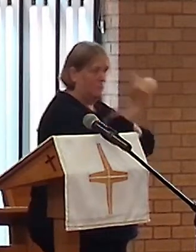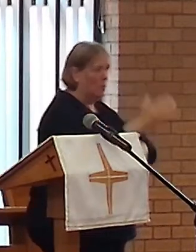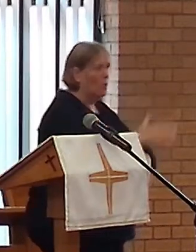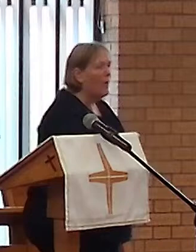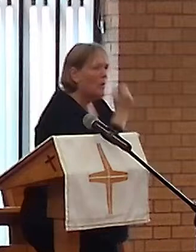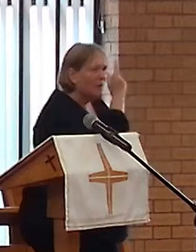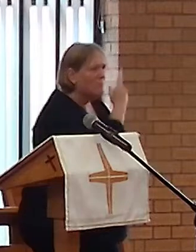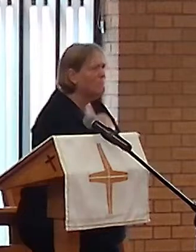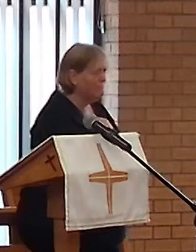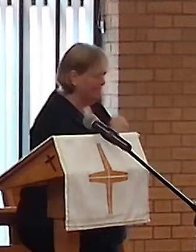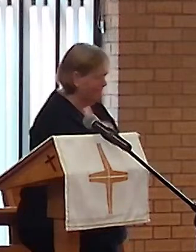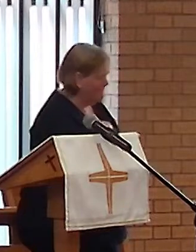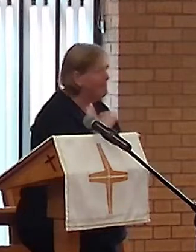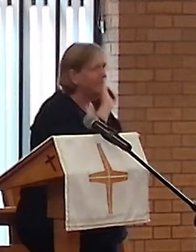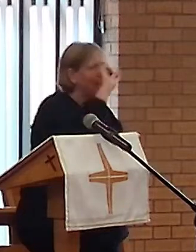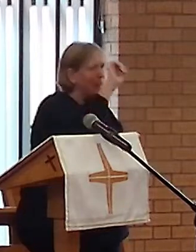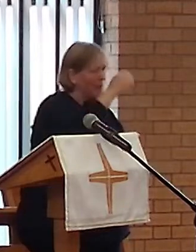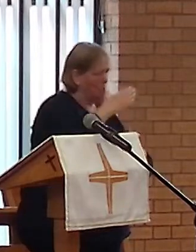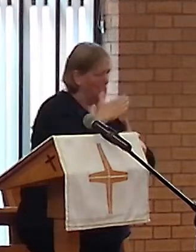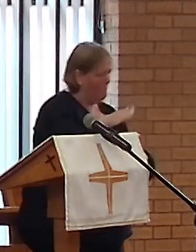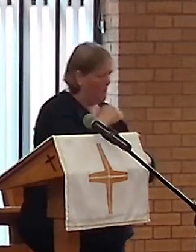it.